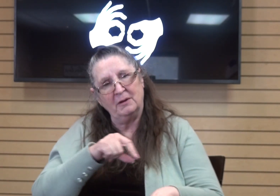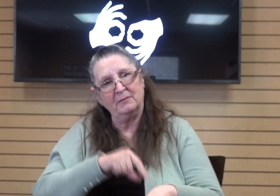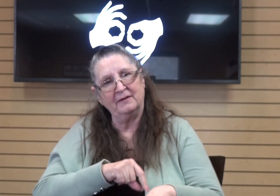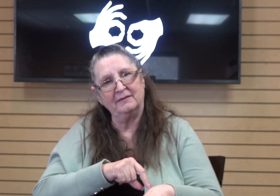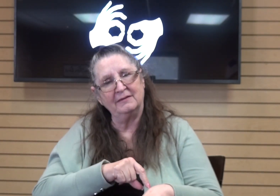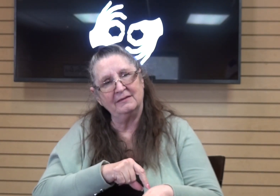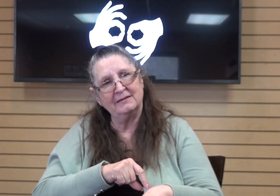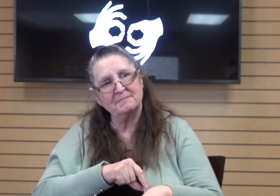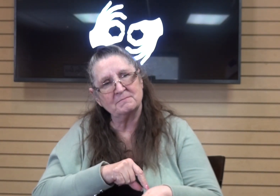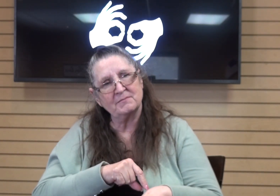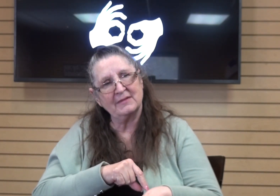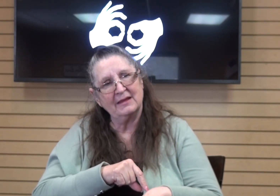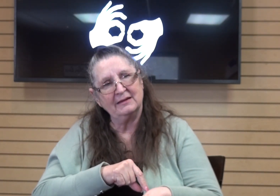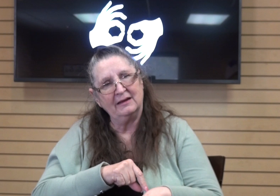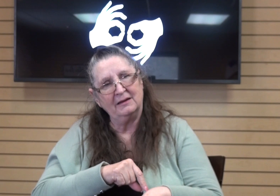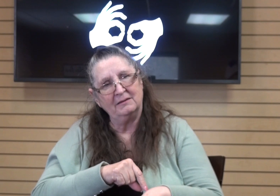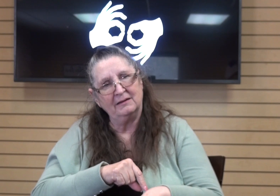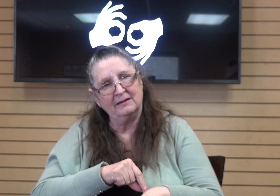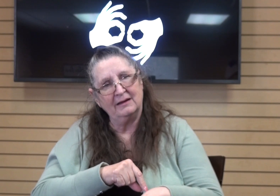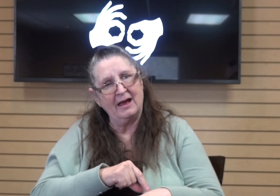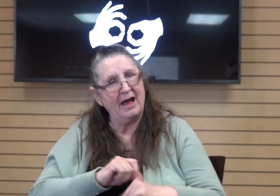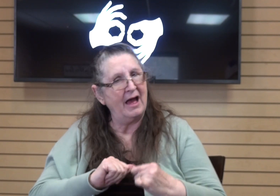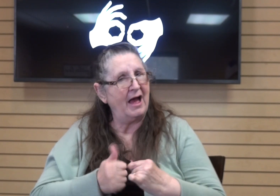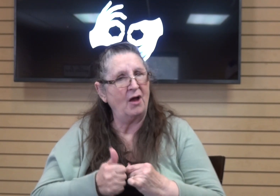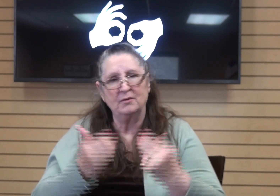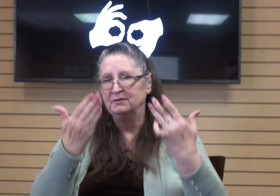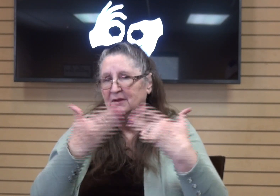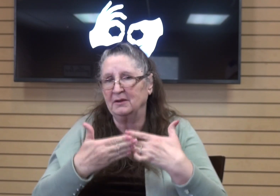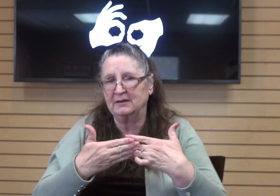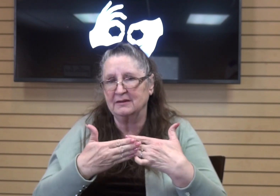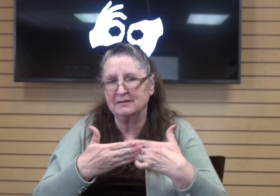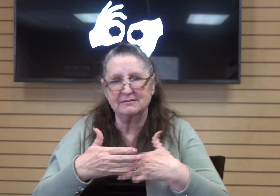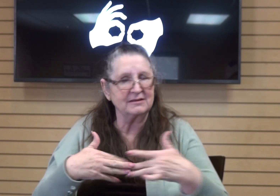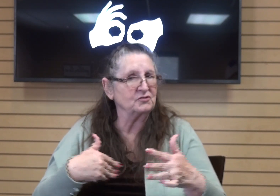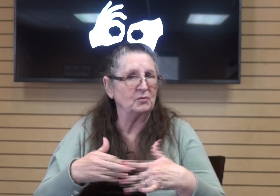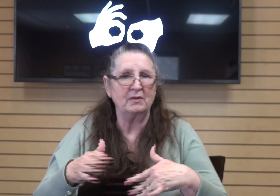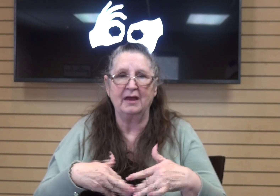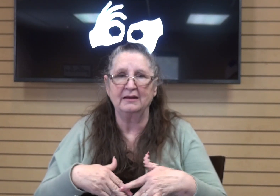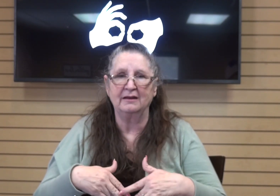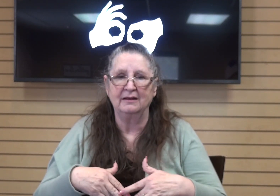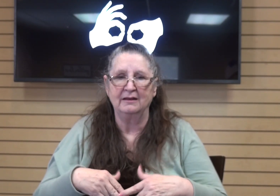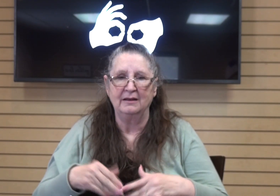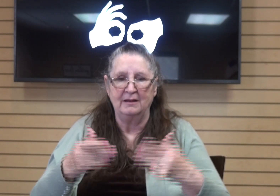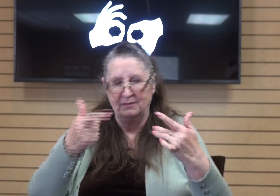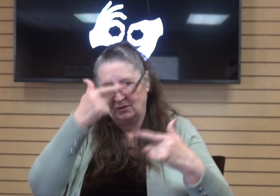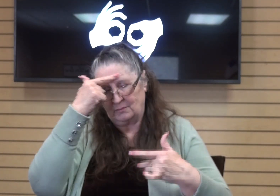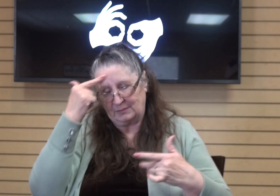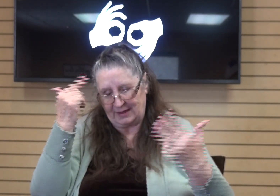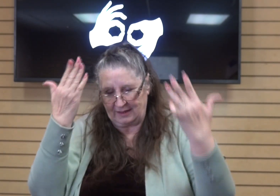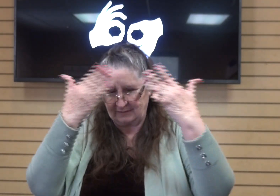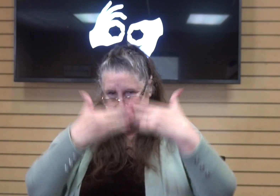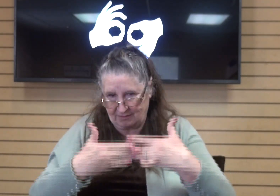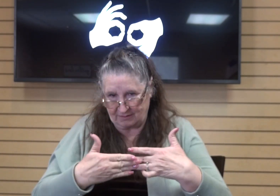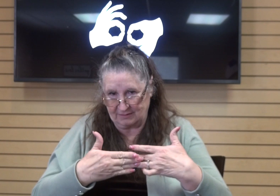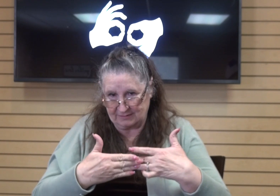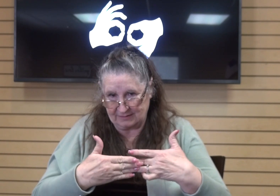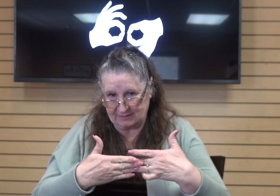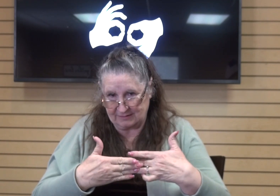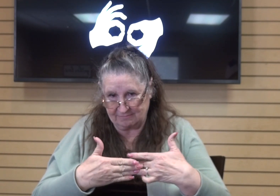no matter how dark it is, no matter how black the darkness gets, or how much